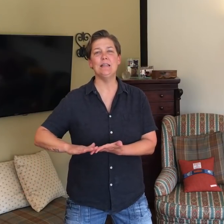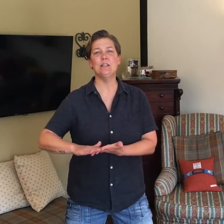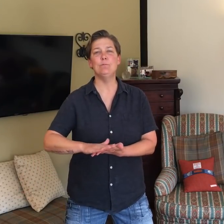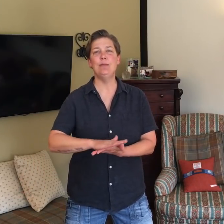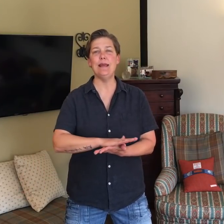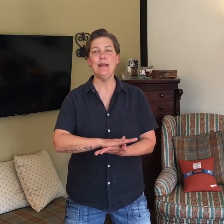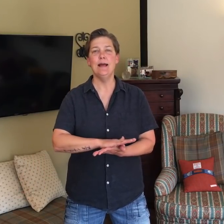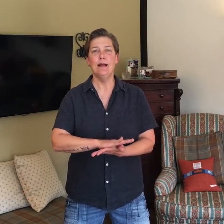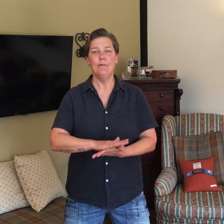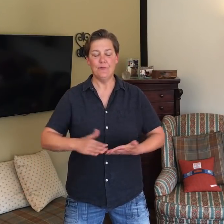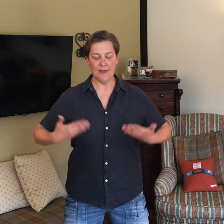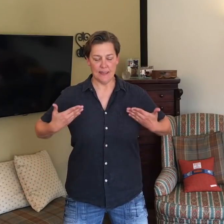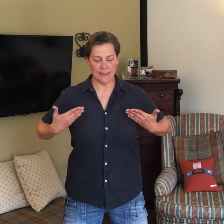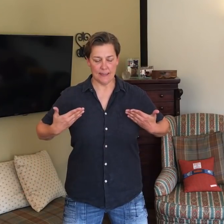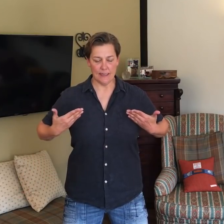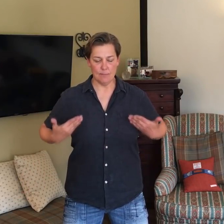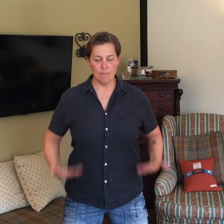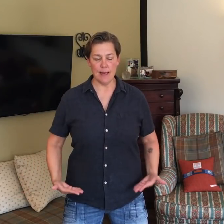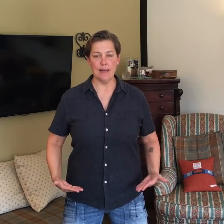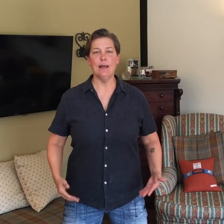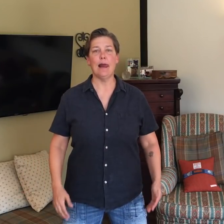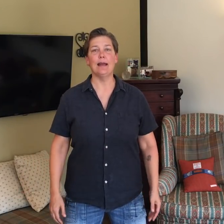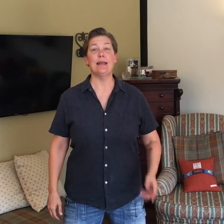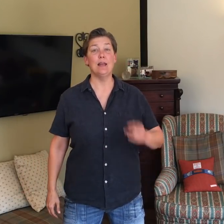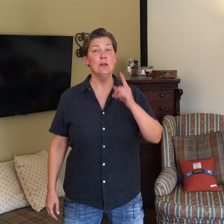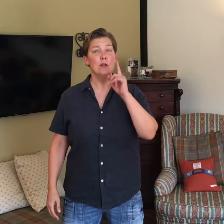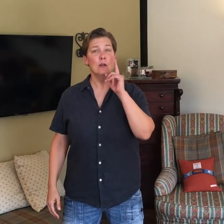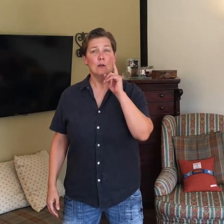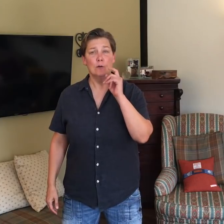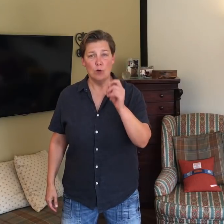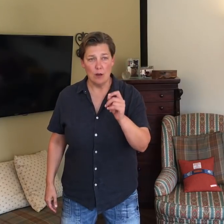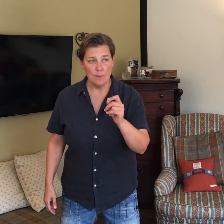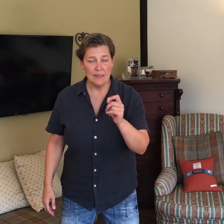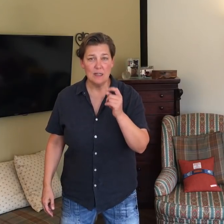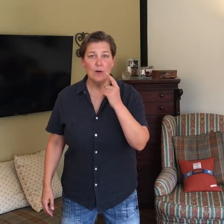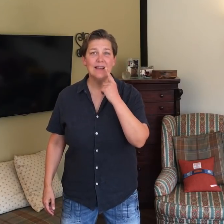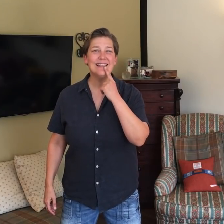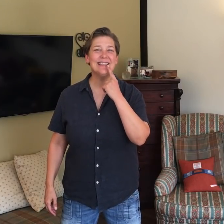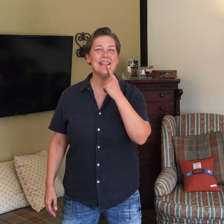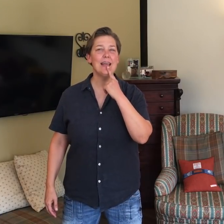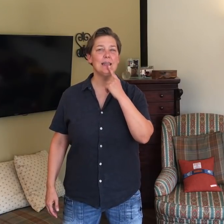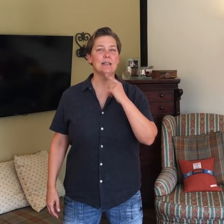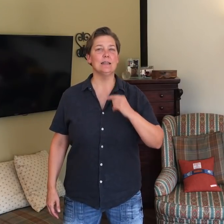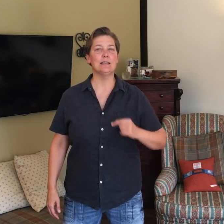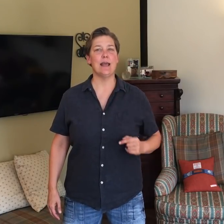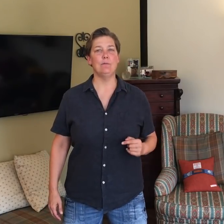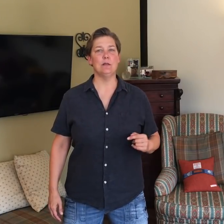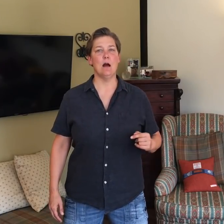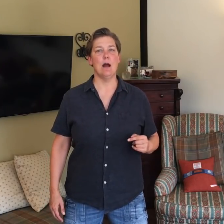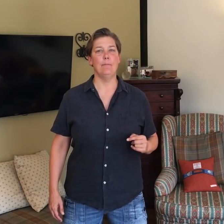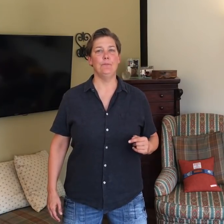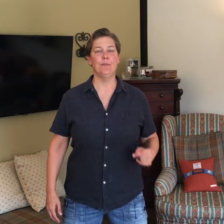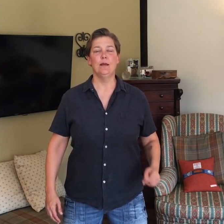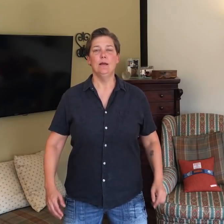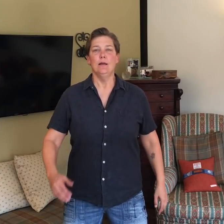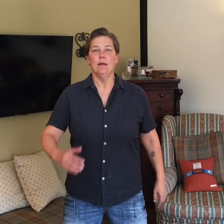to be. This is me. And again, we'll go a bit slower. Say it at the same time.